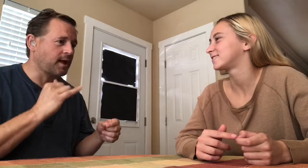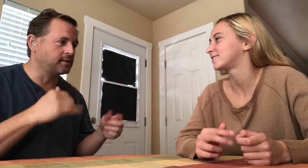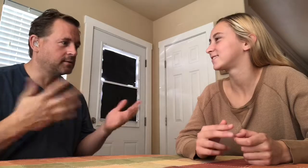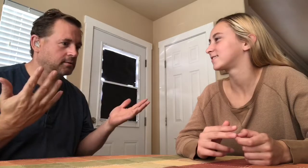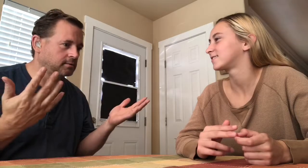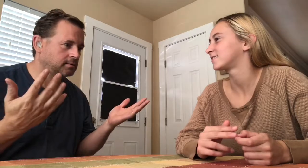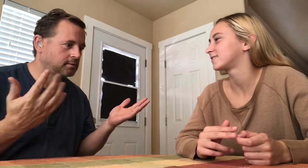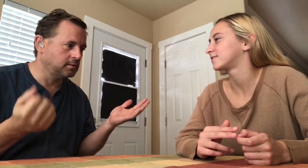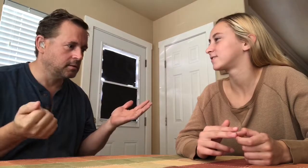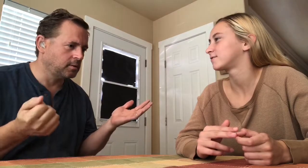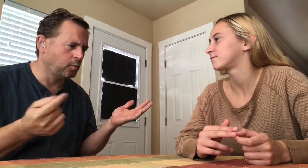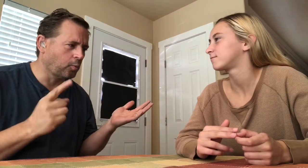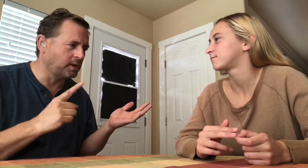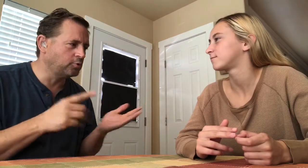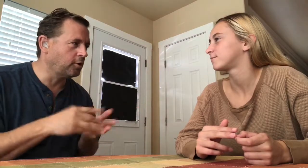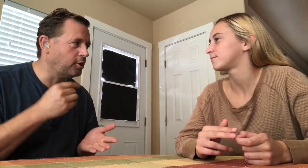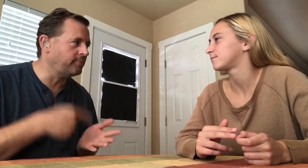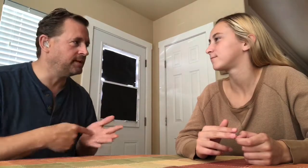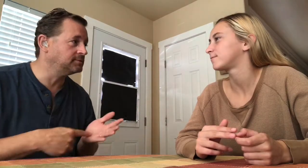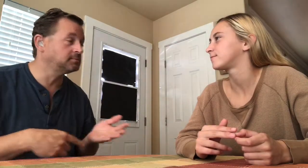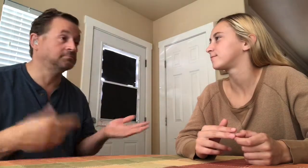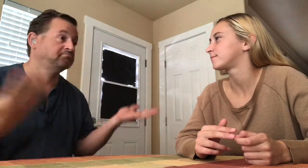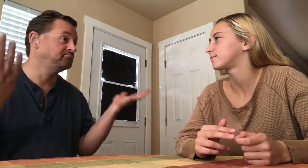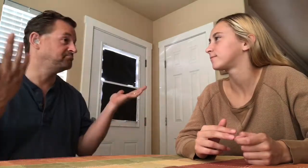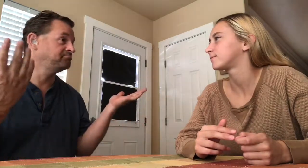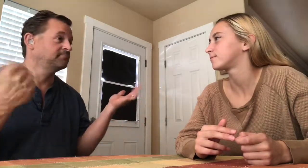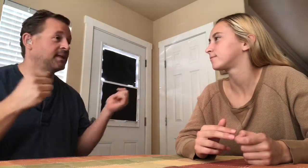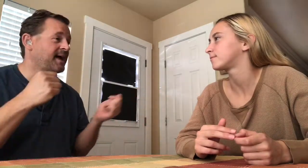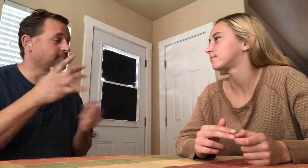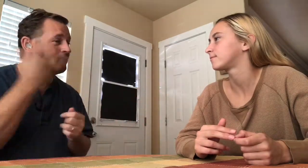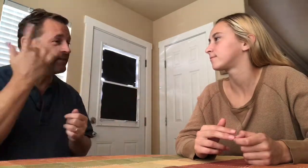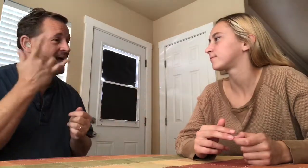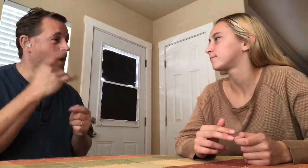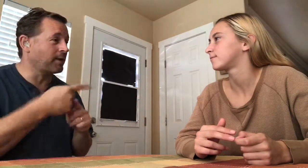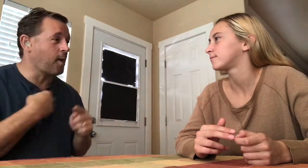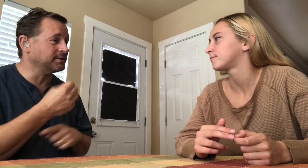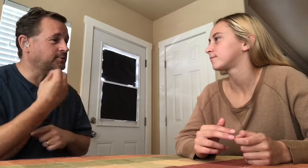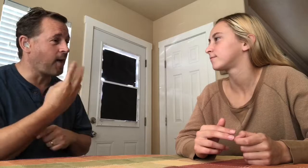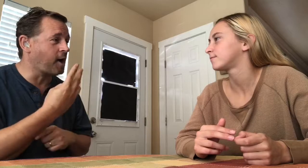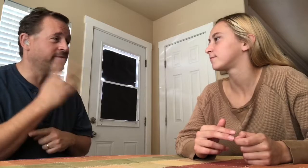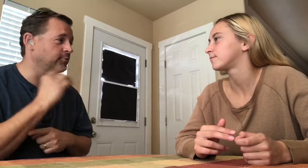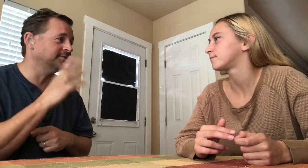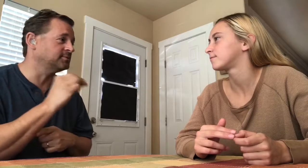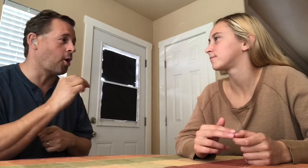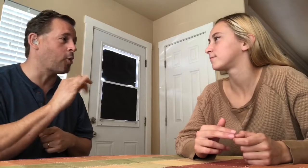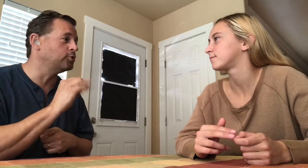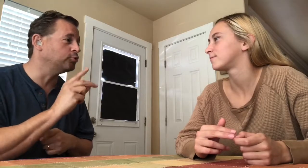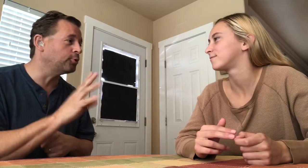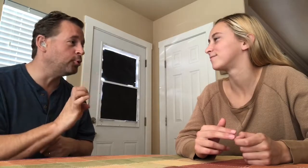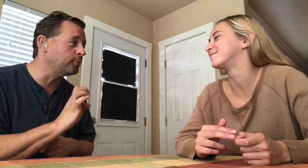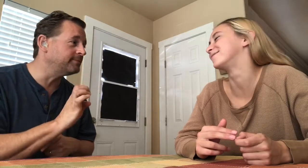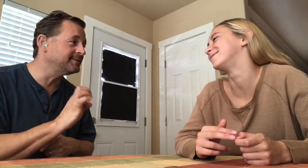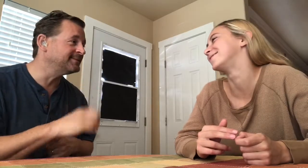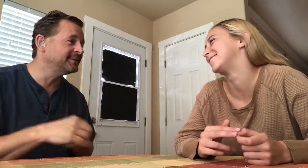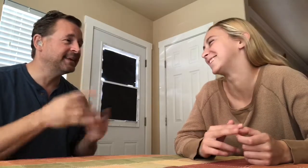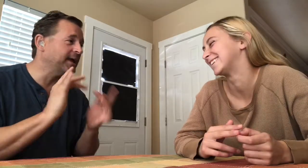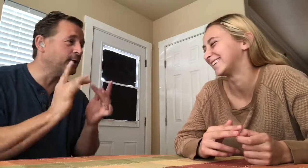like, where you learn this? And don't forget, when I was 12, there was no YouTube,